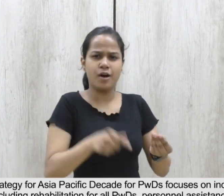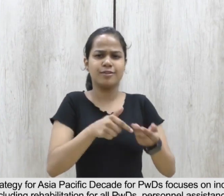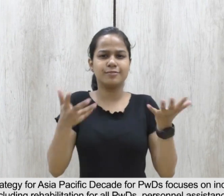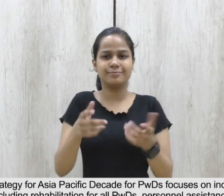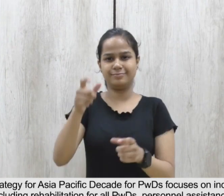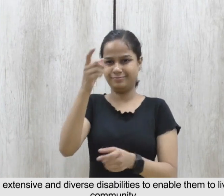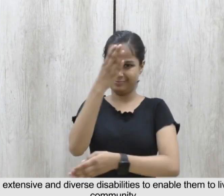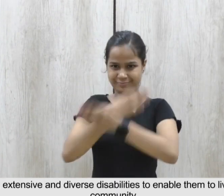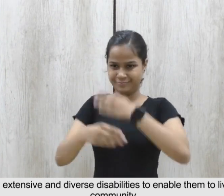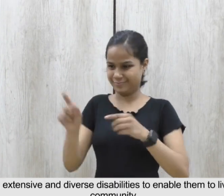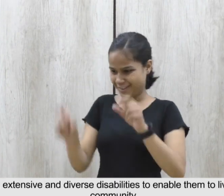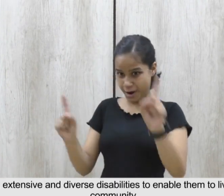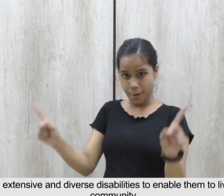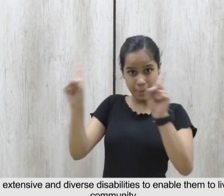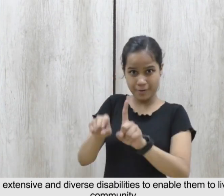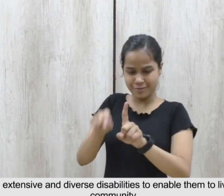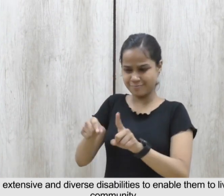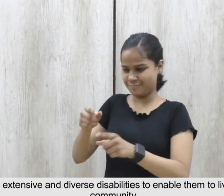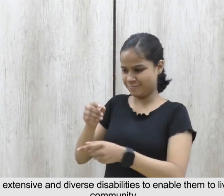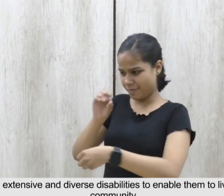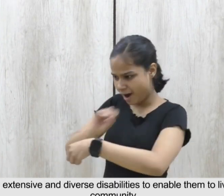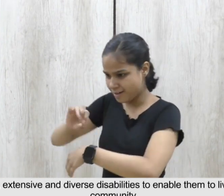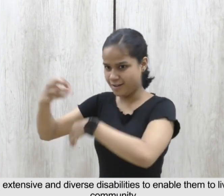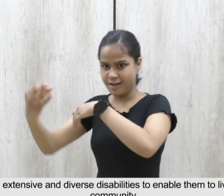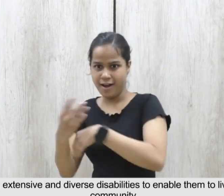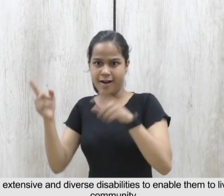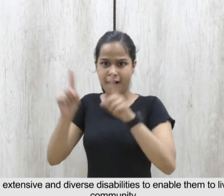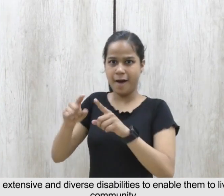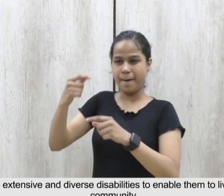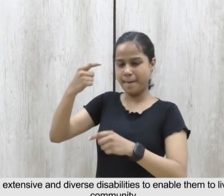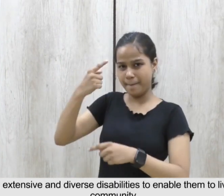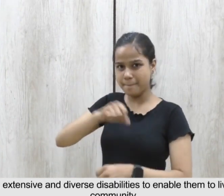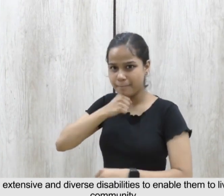counselling for those with multiple, extensive